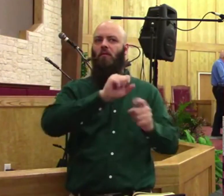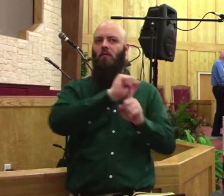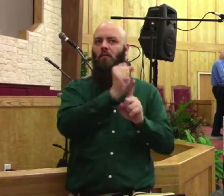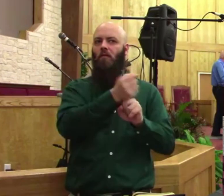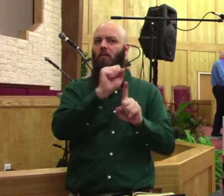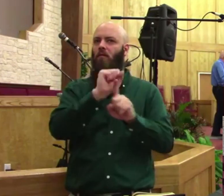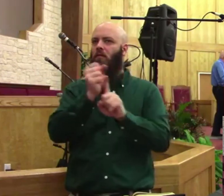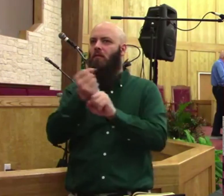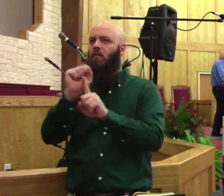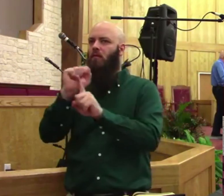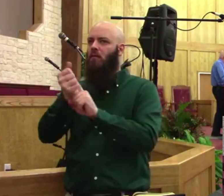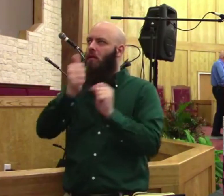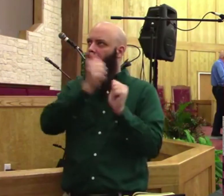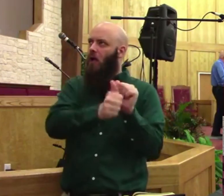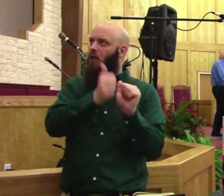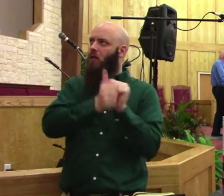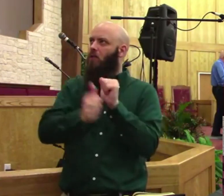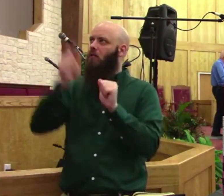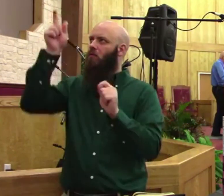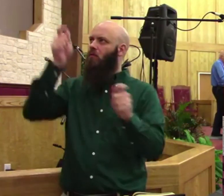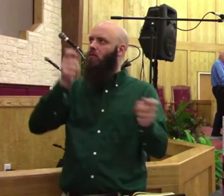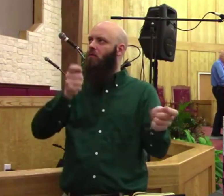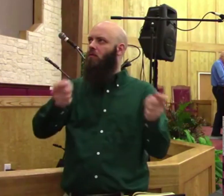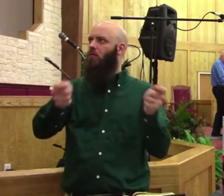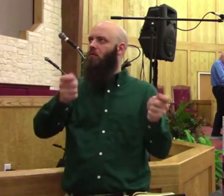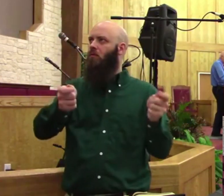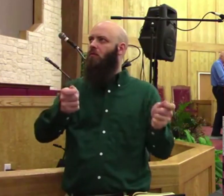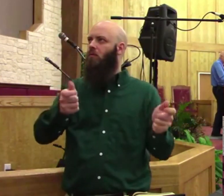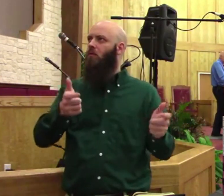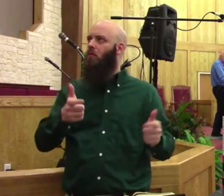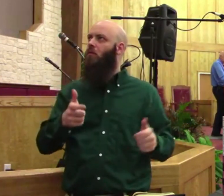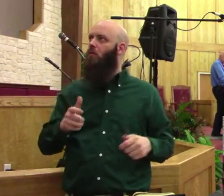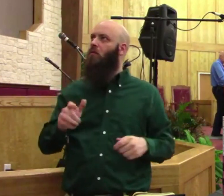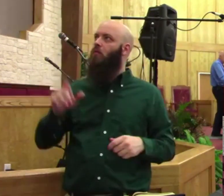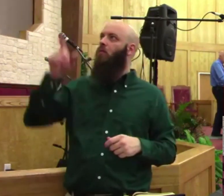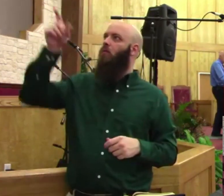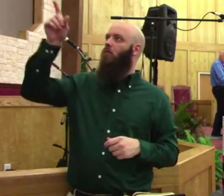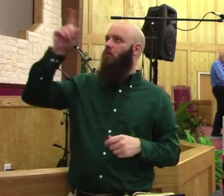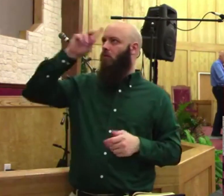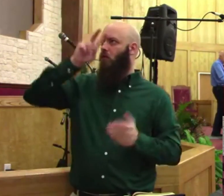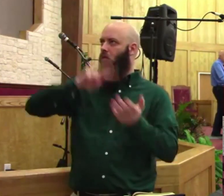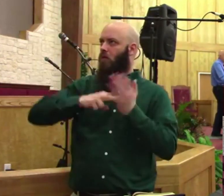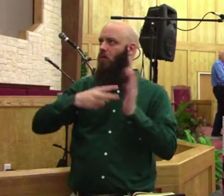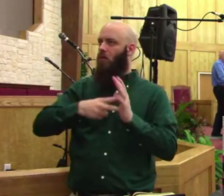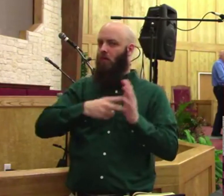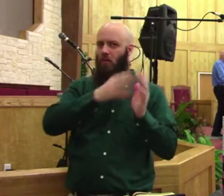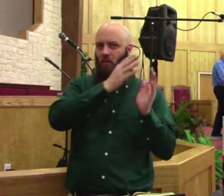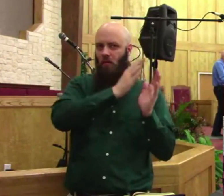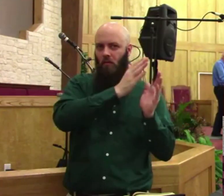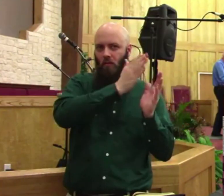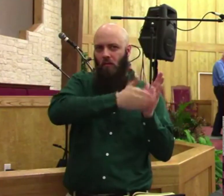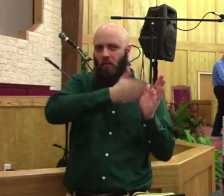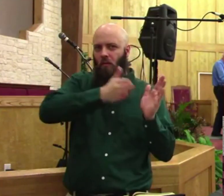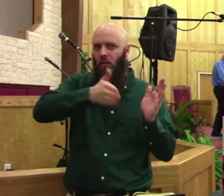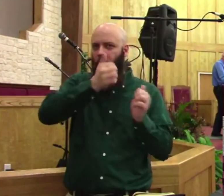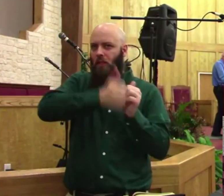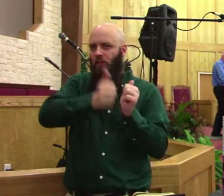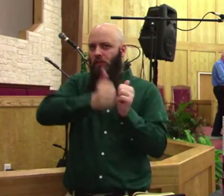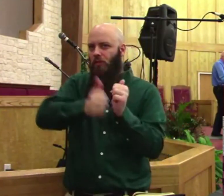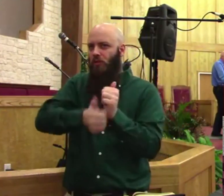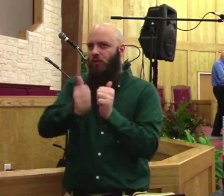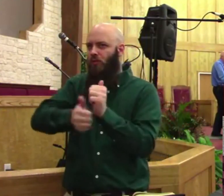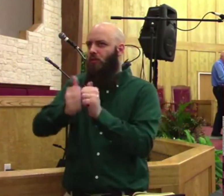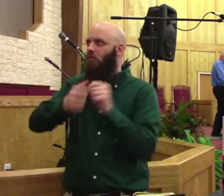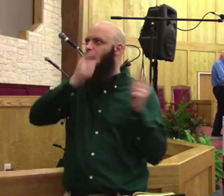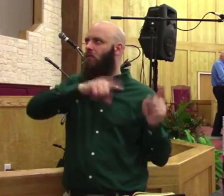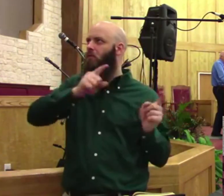You are the one who works your purpose through every event and every circumstance